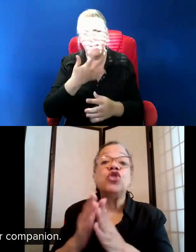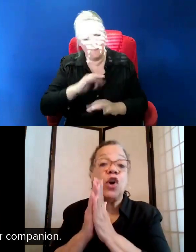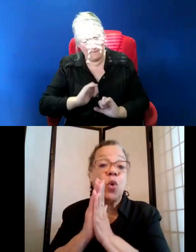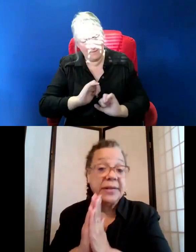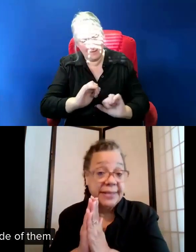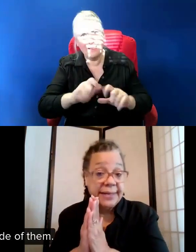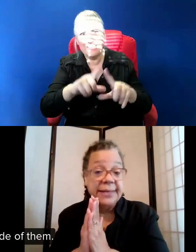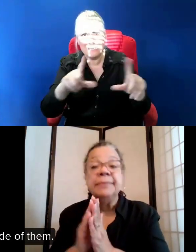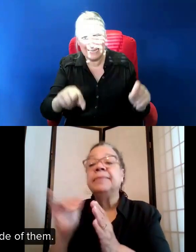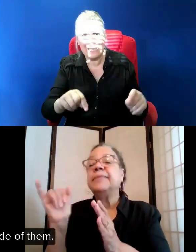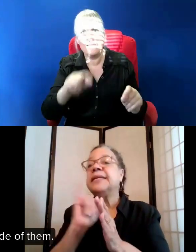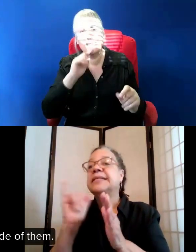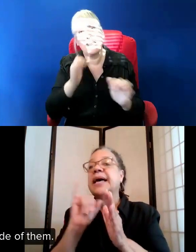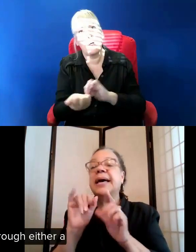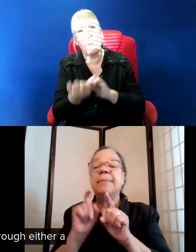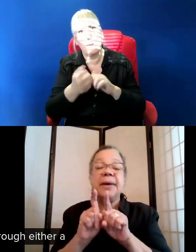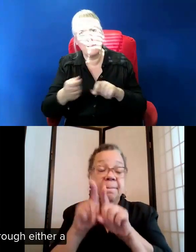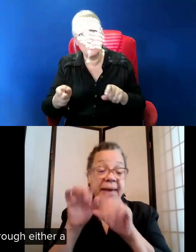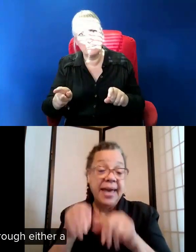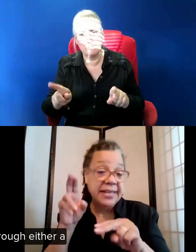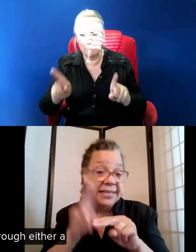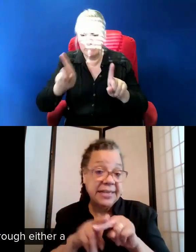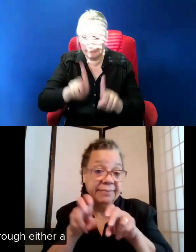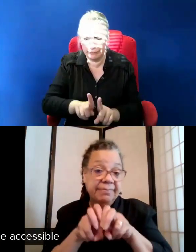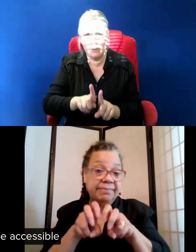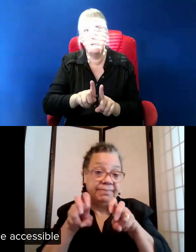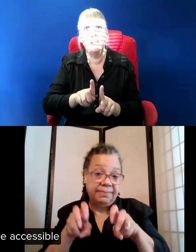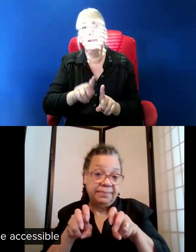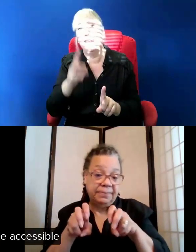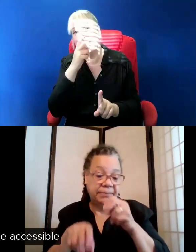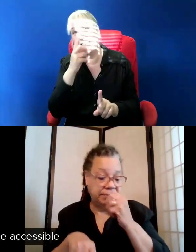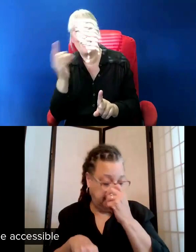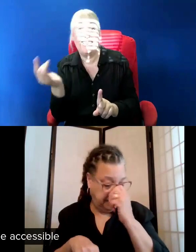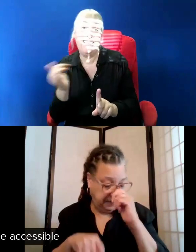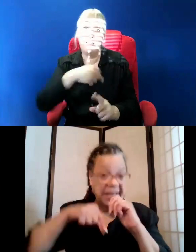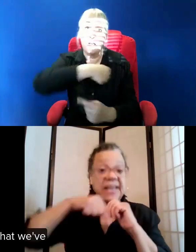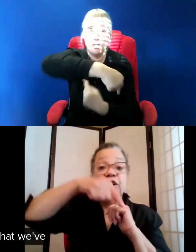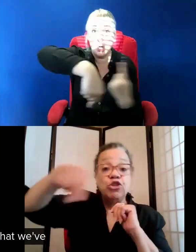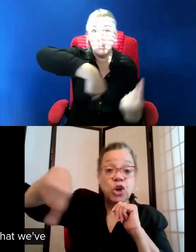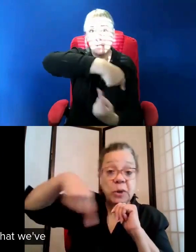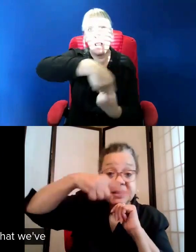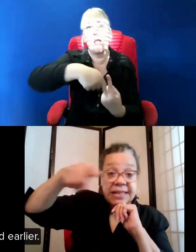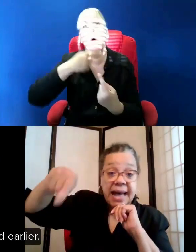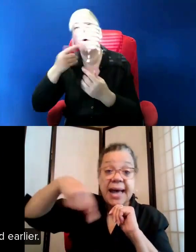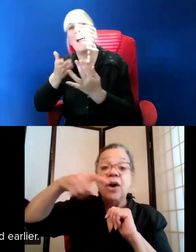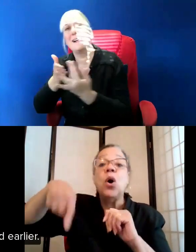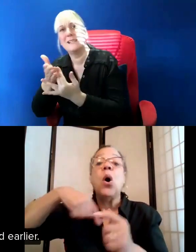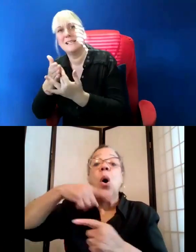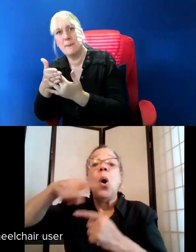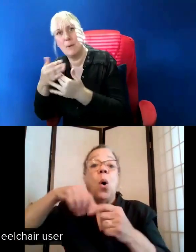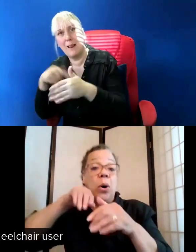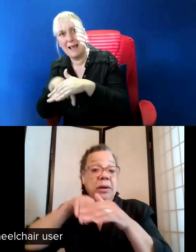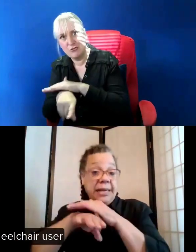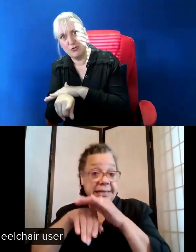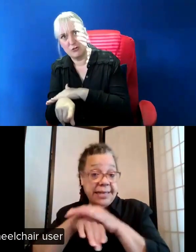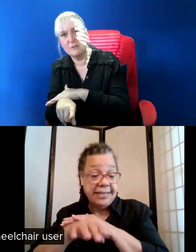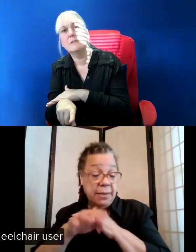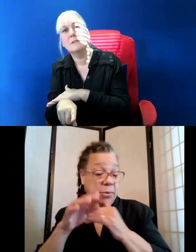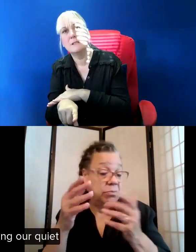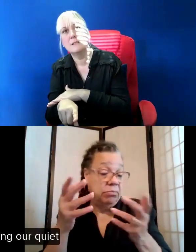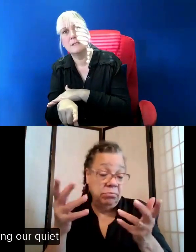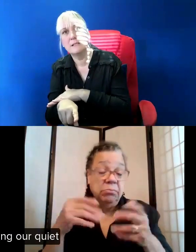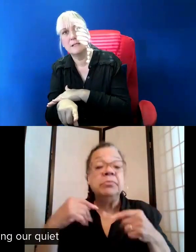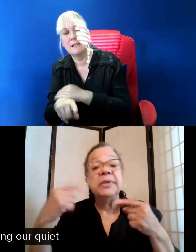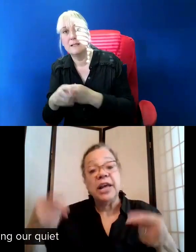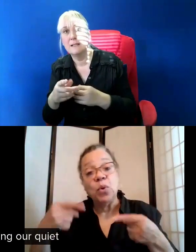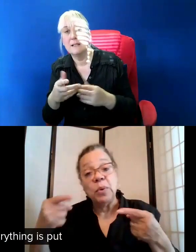get their companion sat at the side of them, they come through either a turnstile or the accessible entrance that we've discussed earlier if they're a wheelchair user